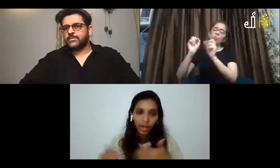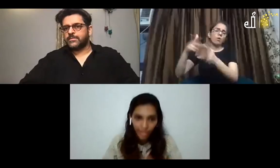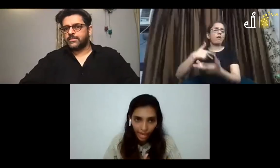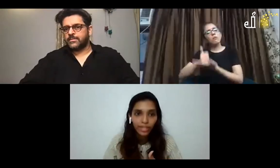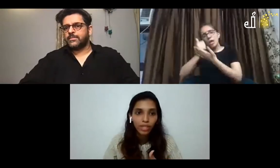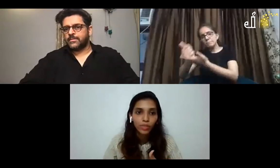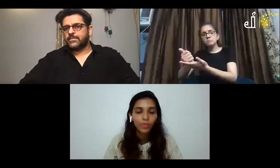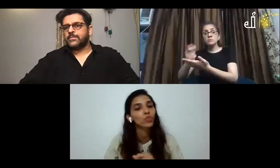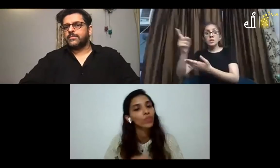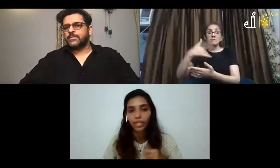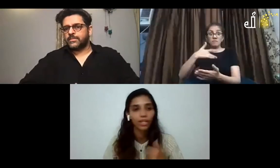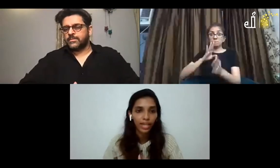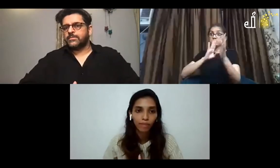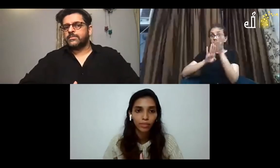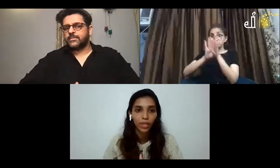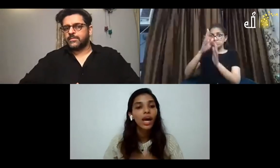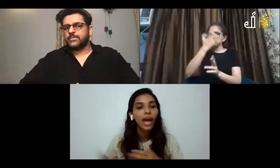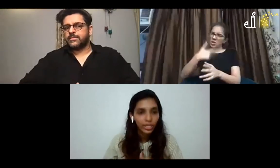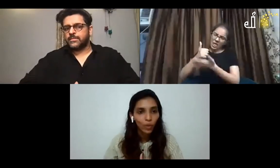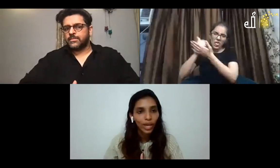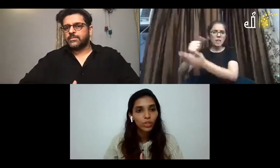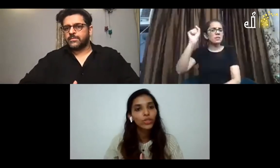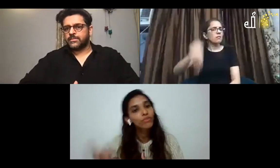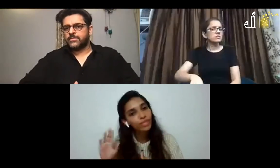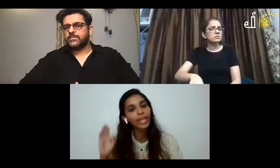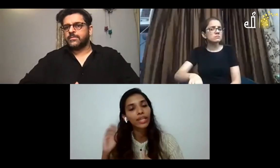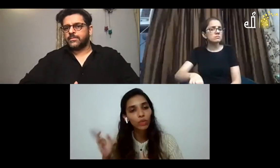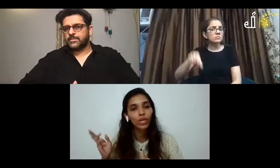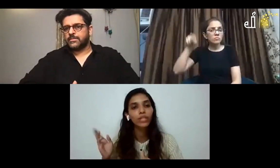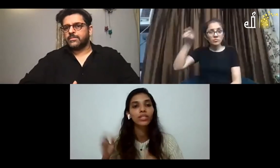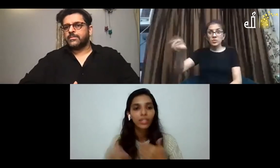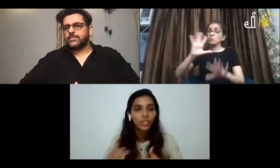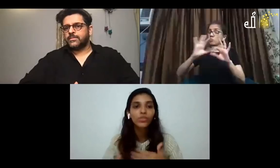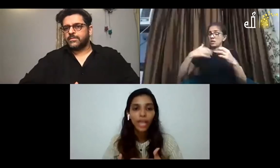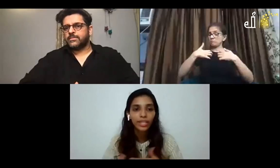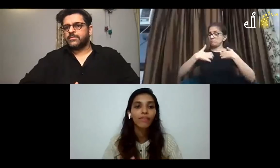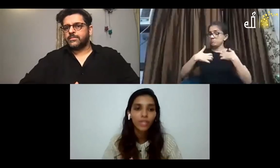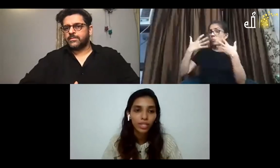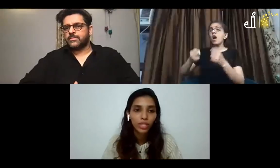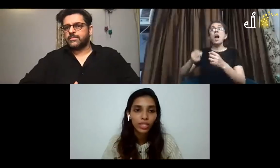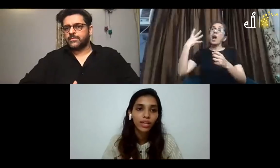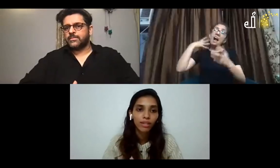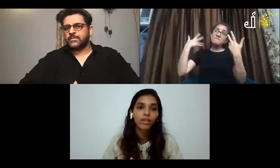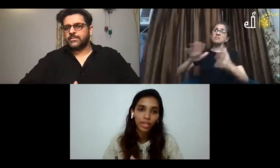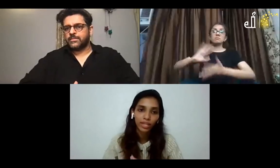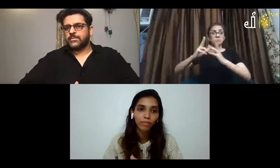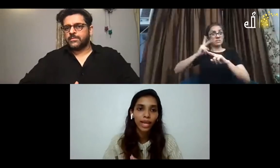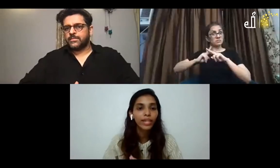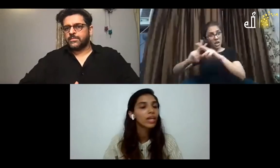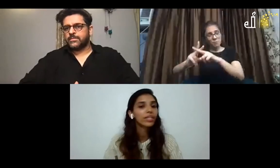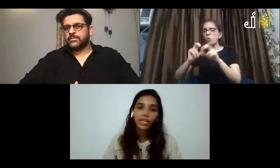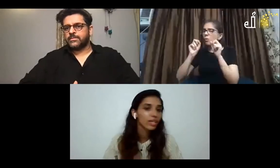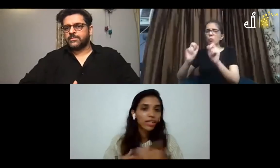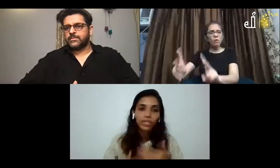they can develop speech, we can really help them out. Otherwise, also, if they really want to continue signing after using cochlear